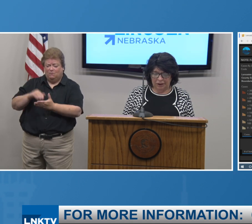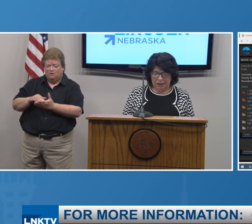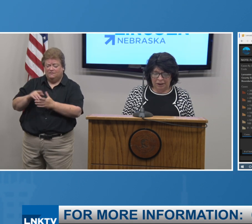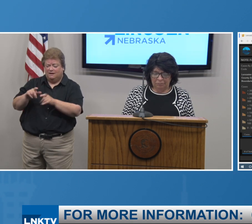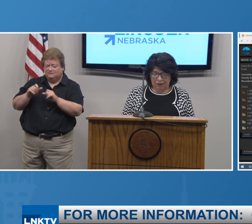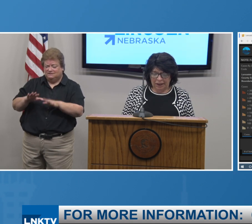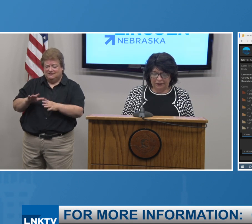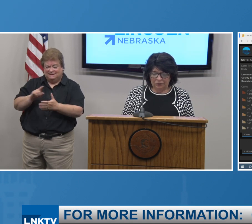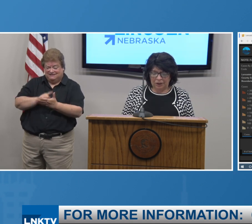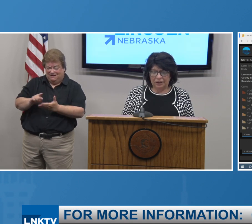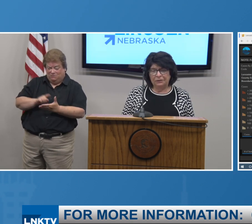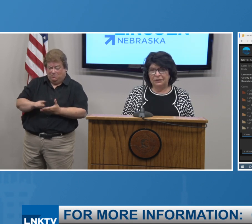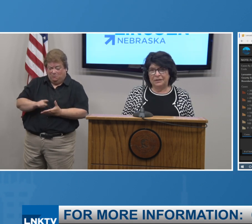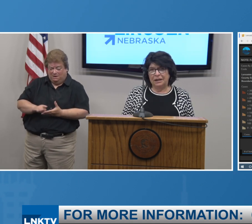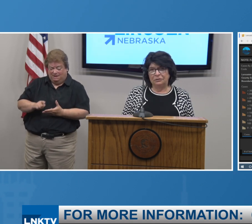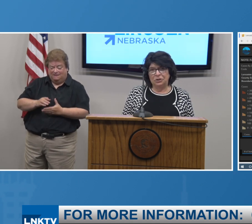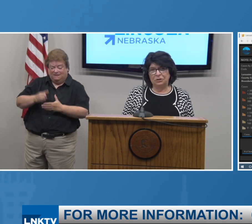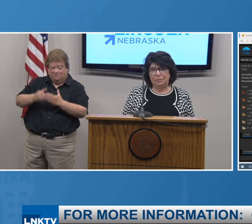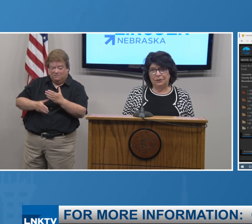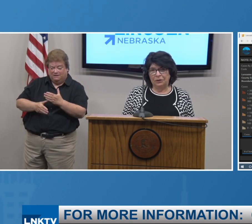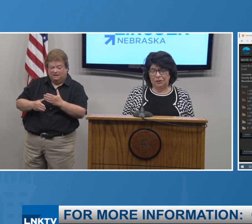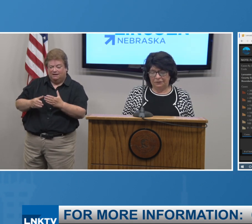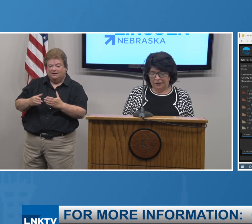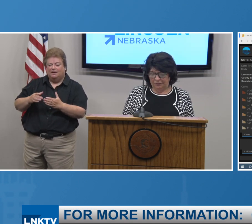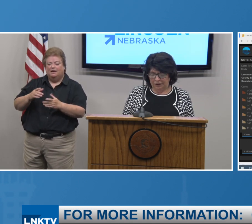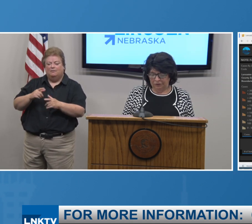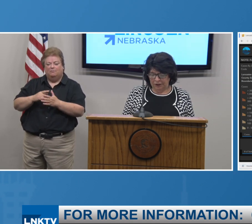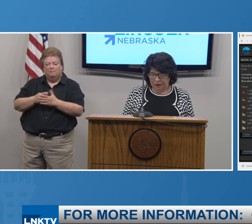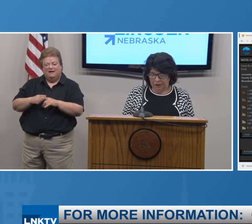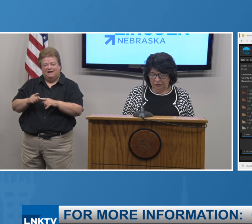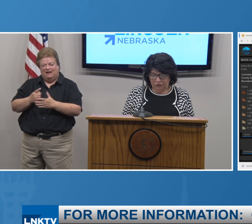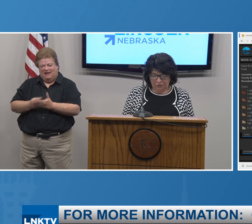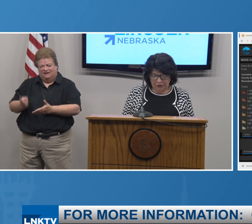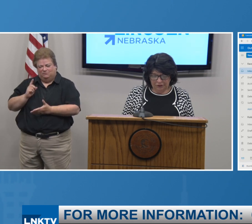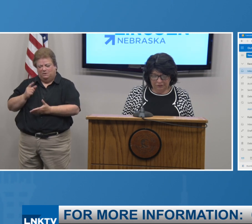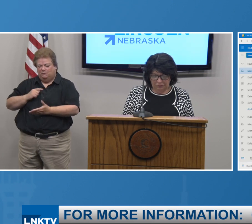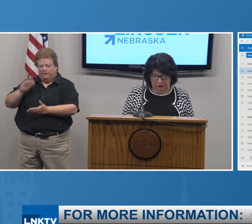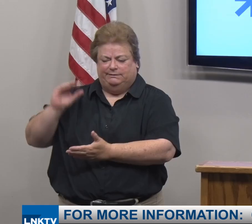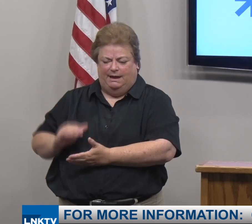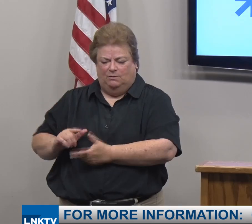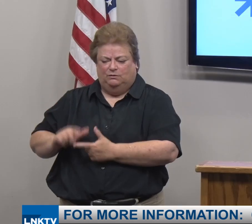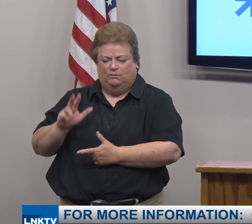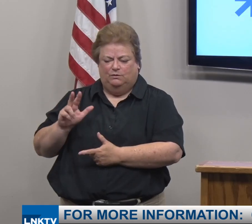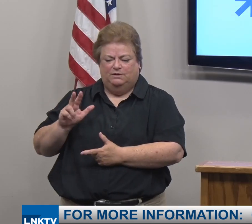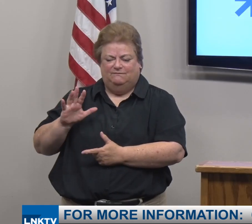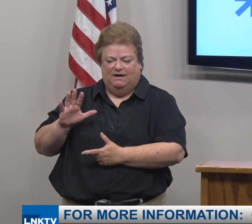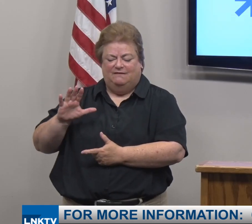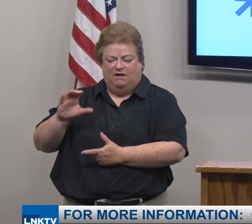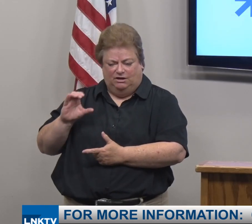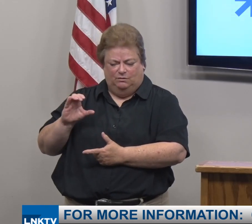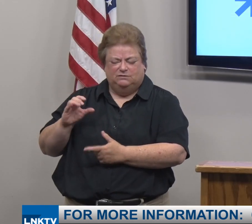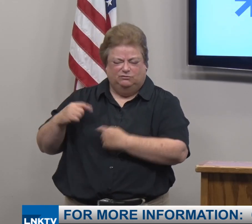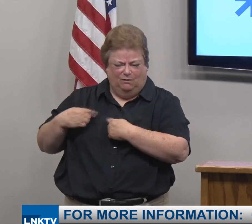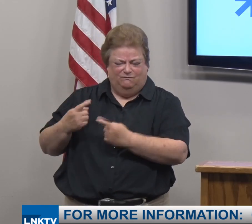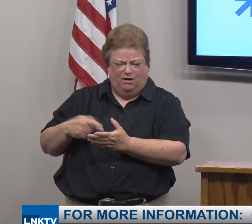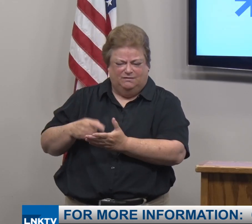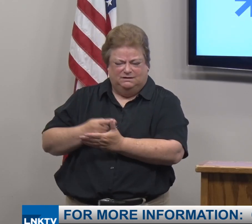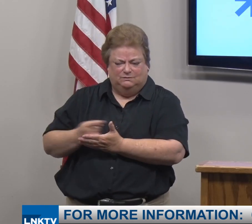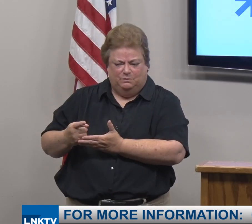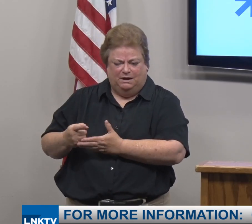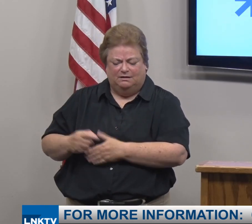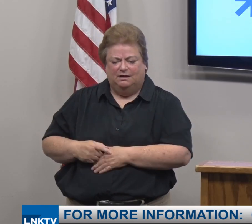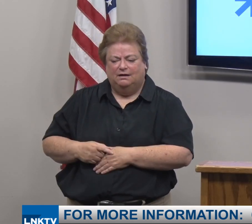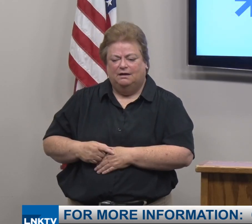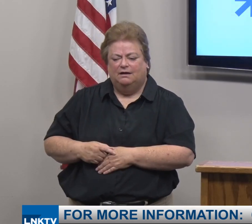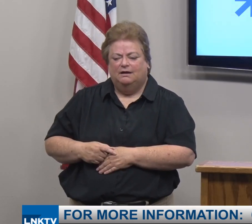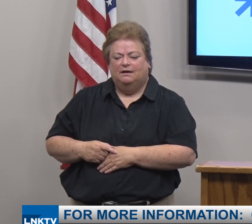each week, but last week that was down to about 3,500. So far this week, about 2,000